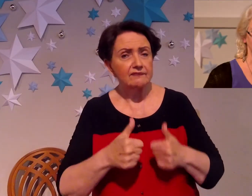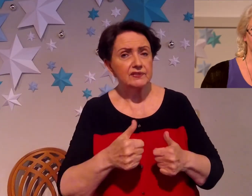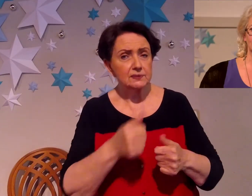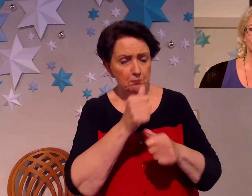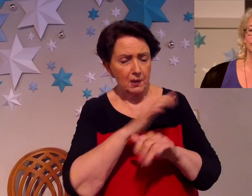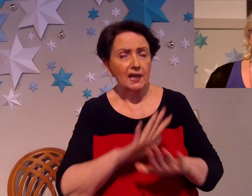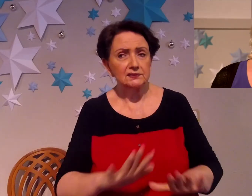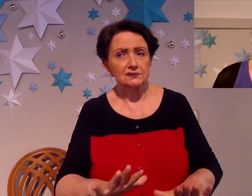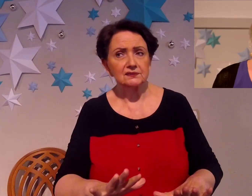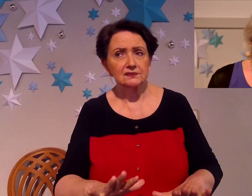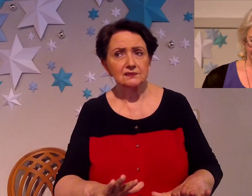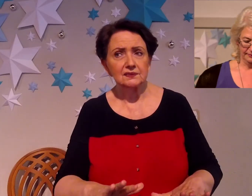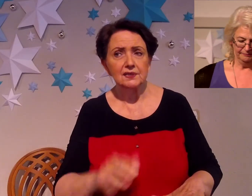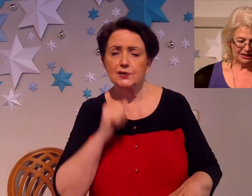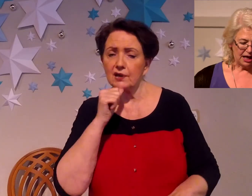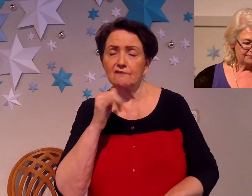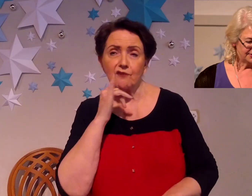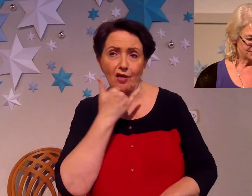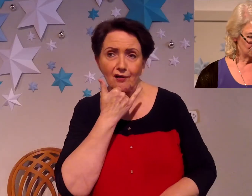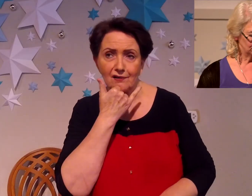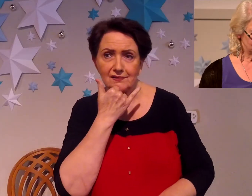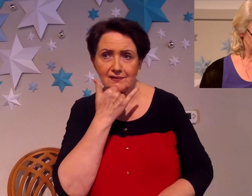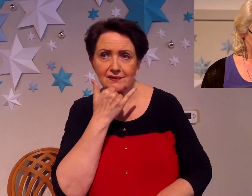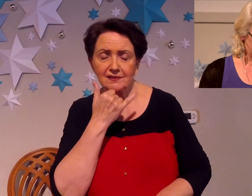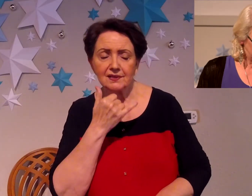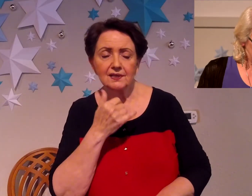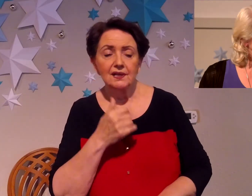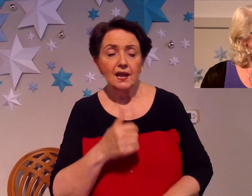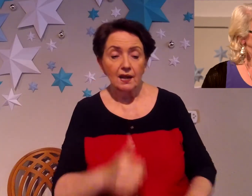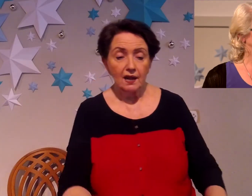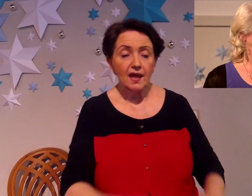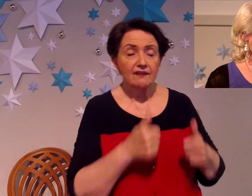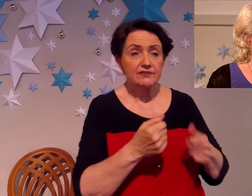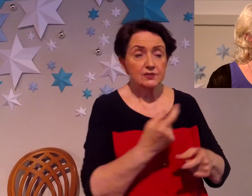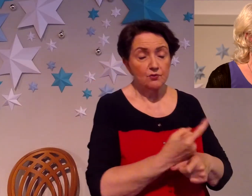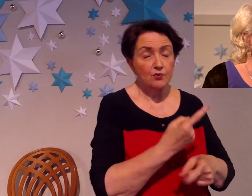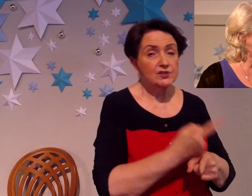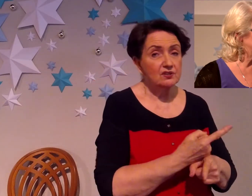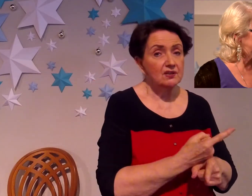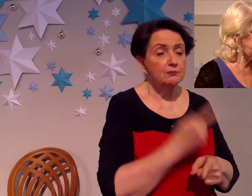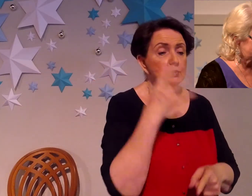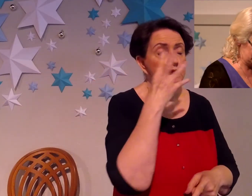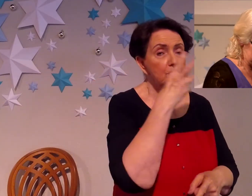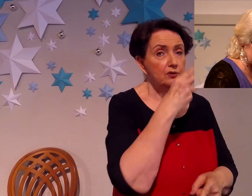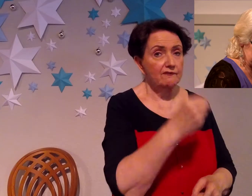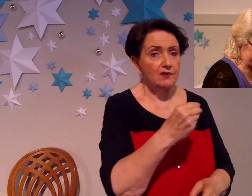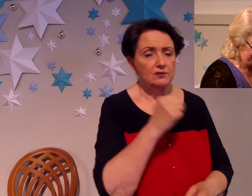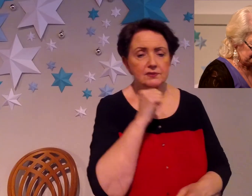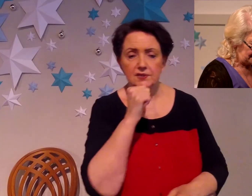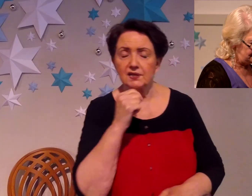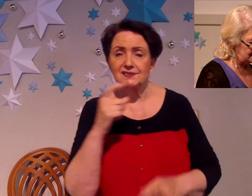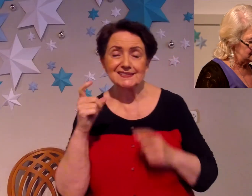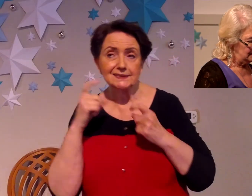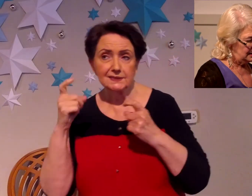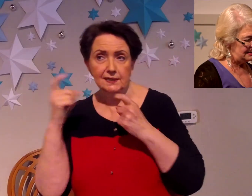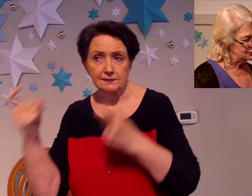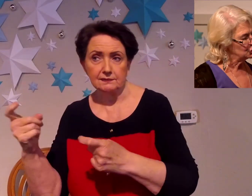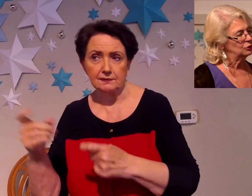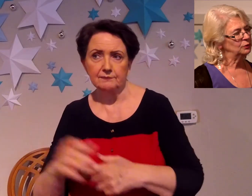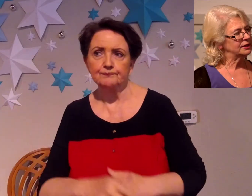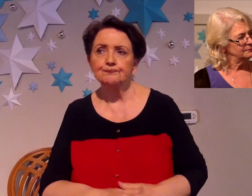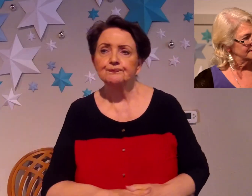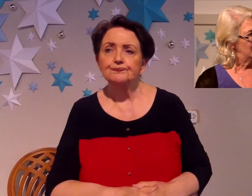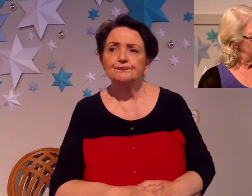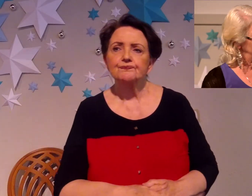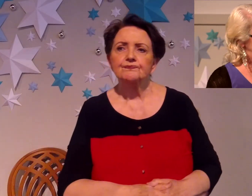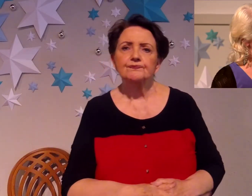not originally flawed. Life is originally beautiful, not originally sinned. And so